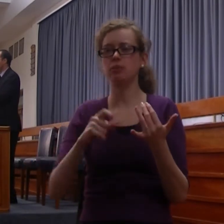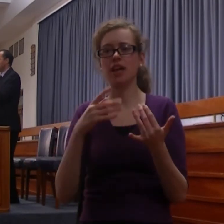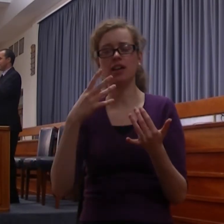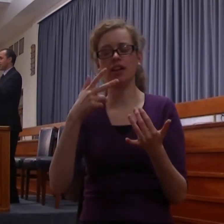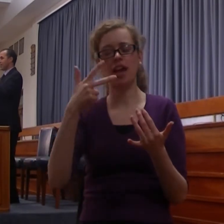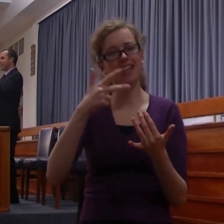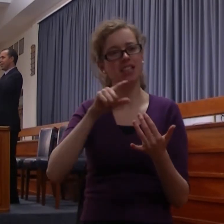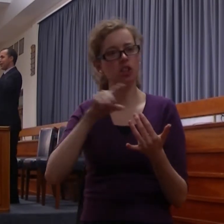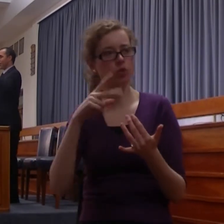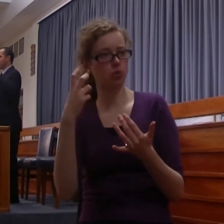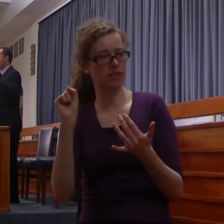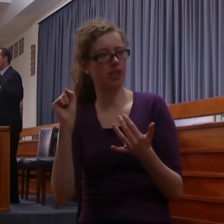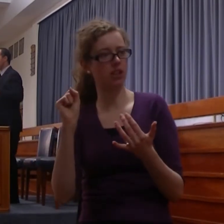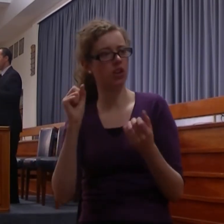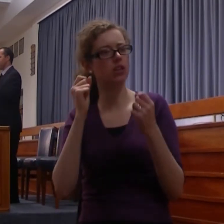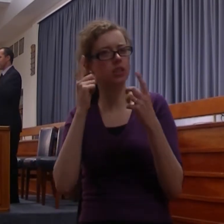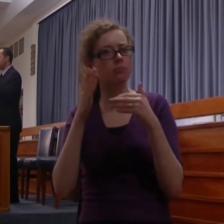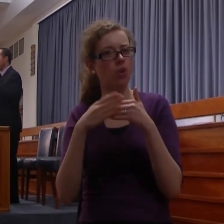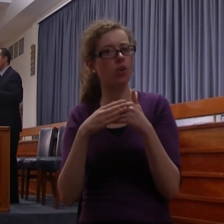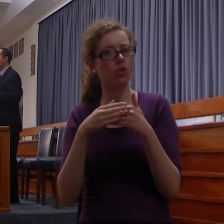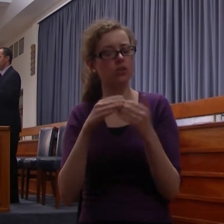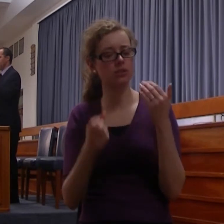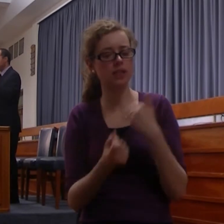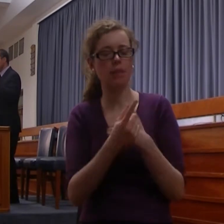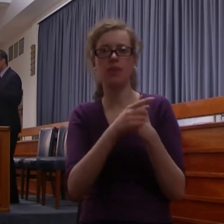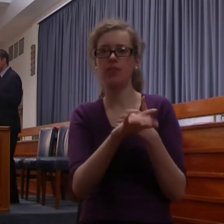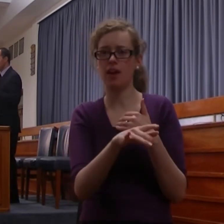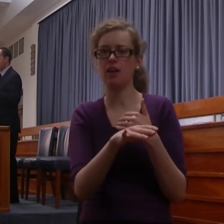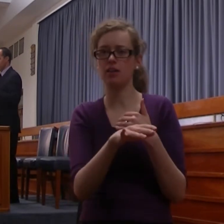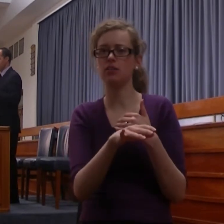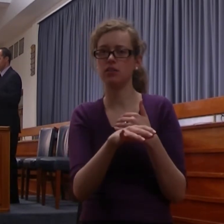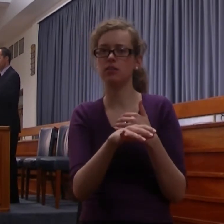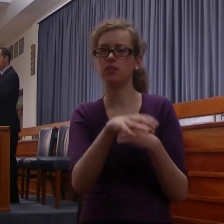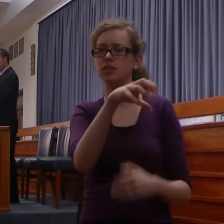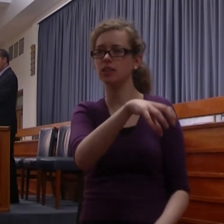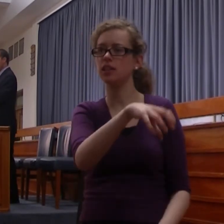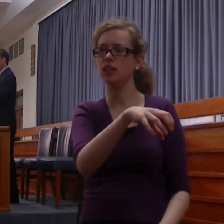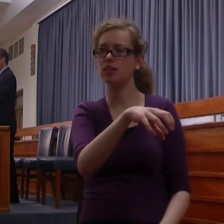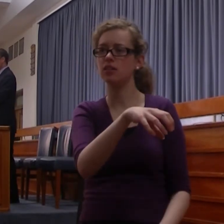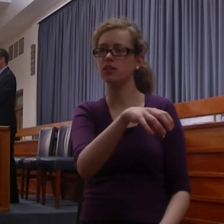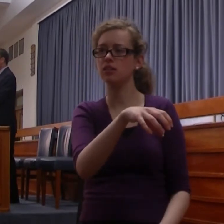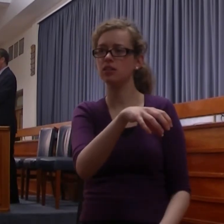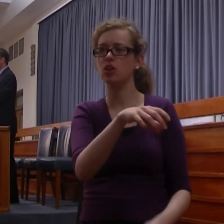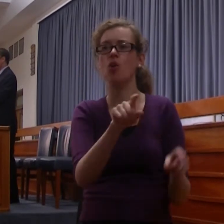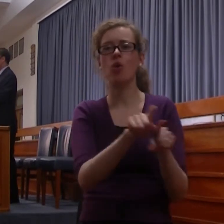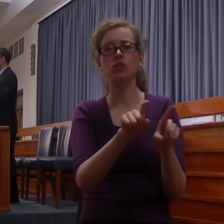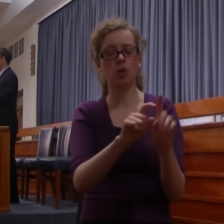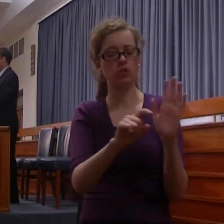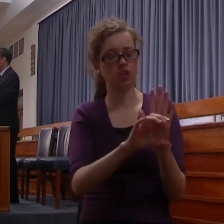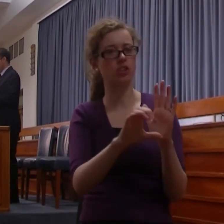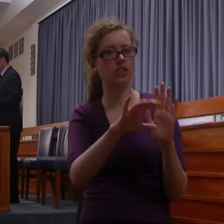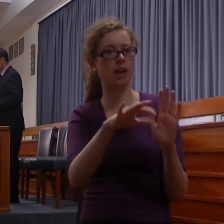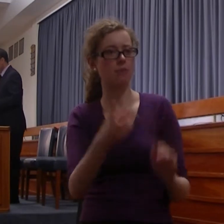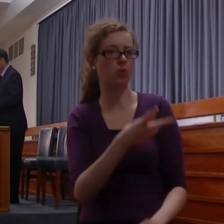of Revelation, but when you read Acts chapter 18, 19, and 20, you would understand a lot of things